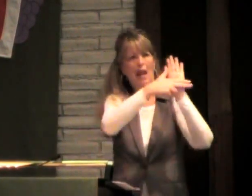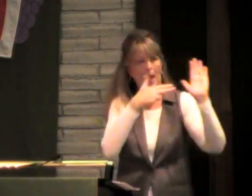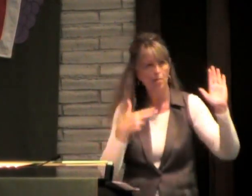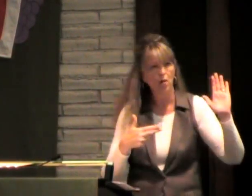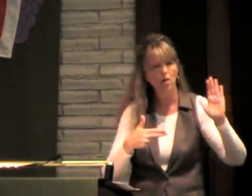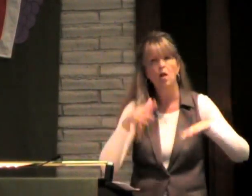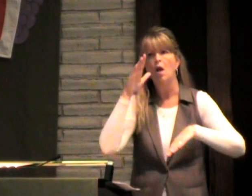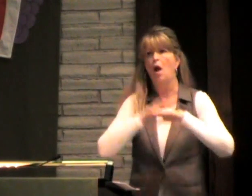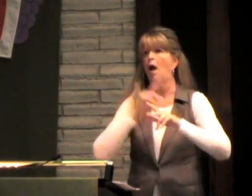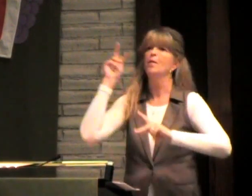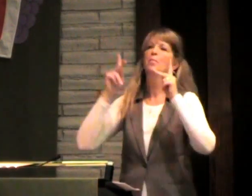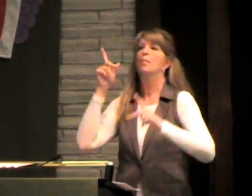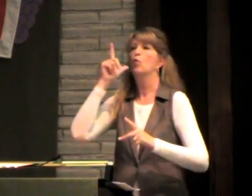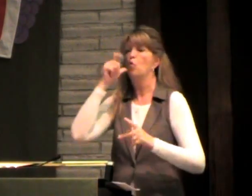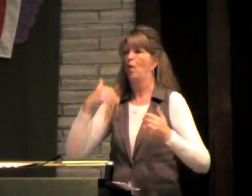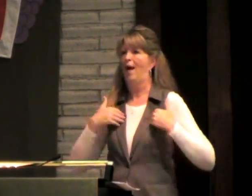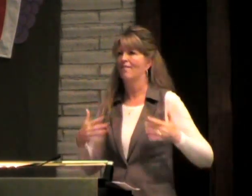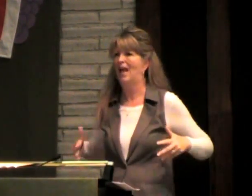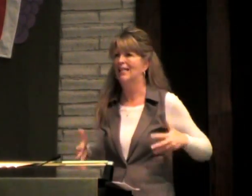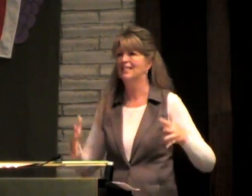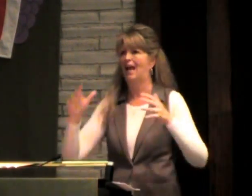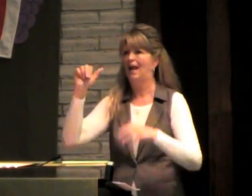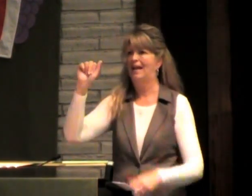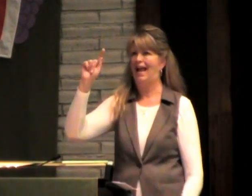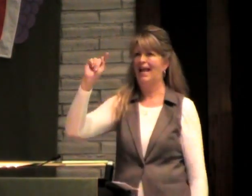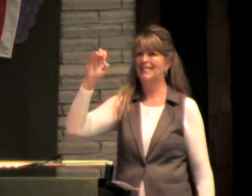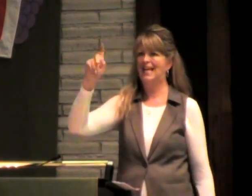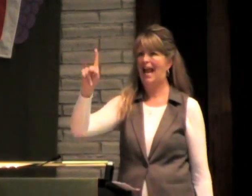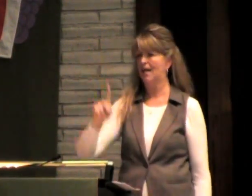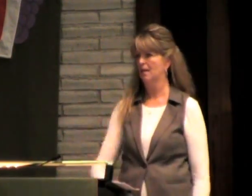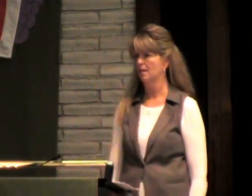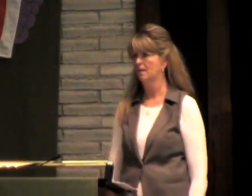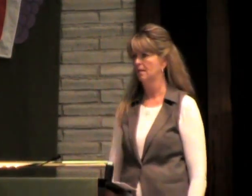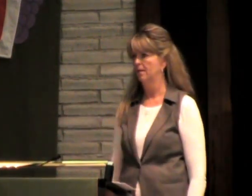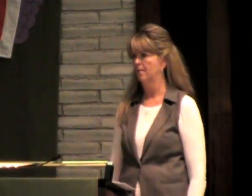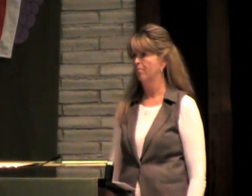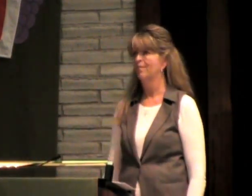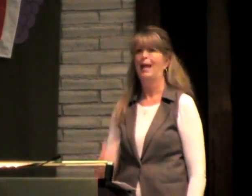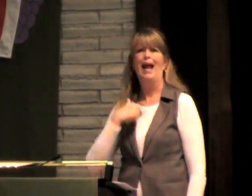We have negative connotations for people who have anxiety attacks.